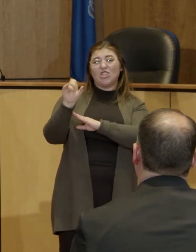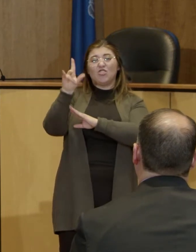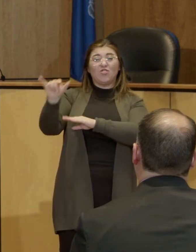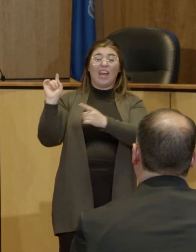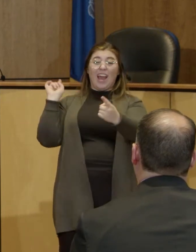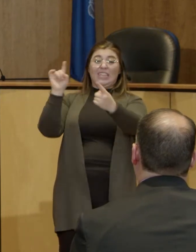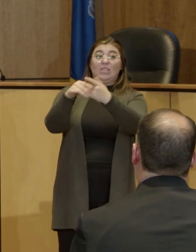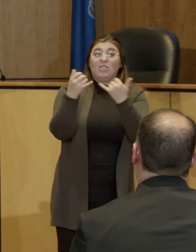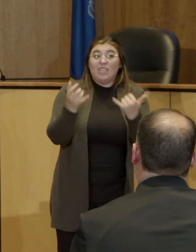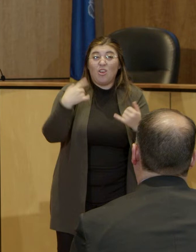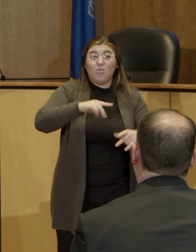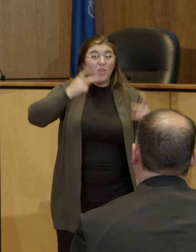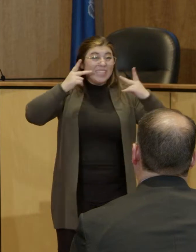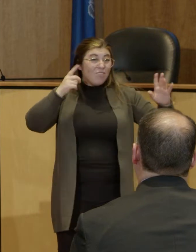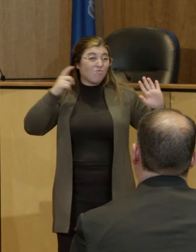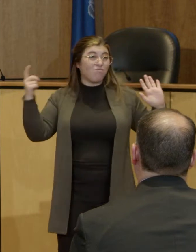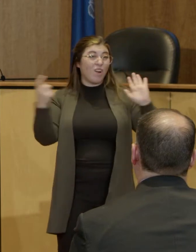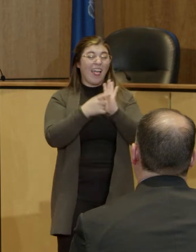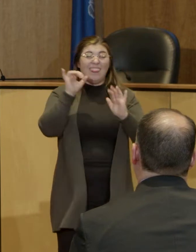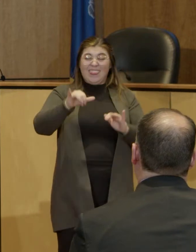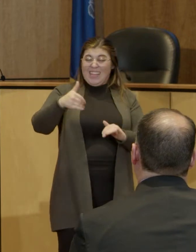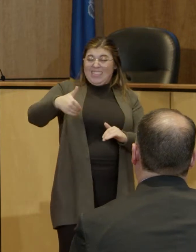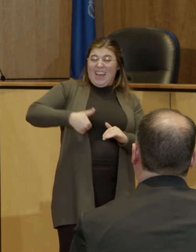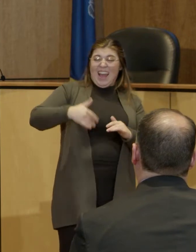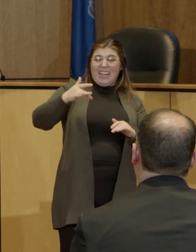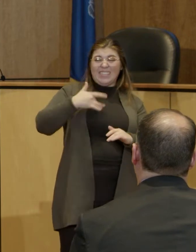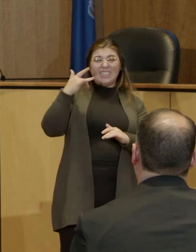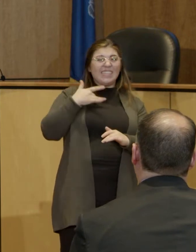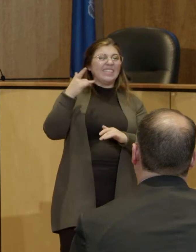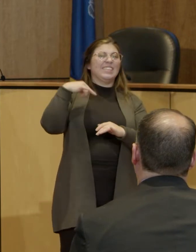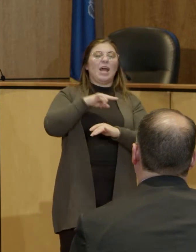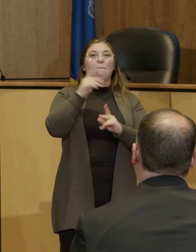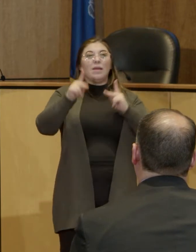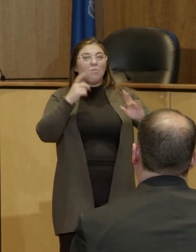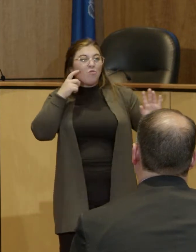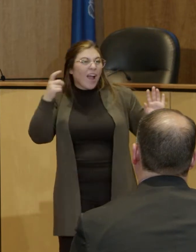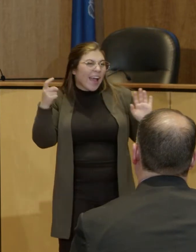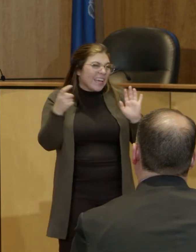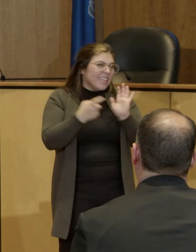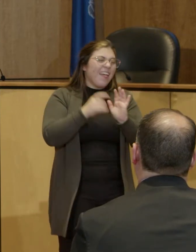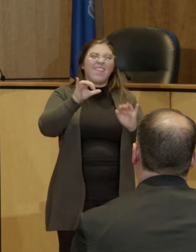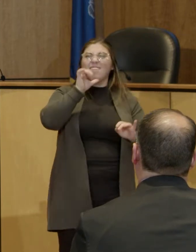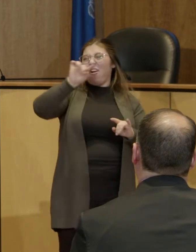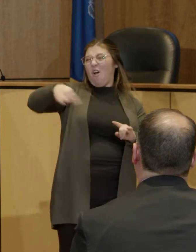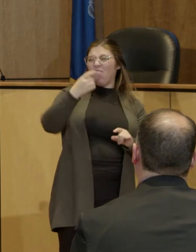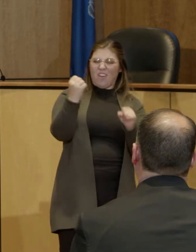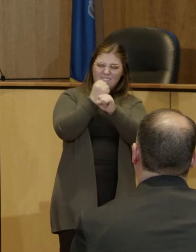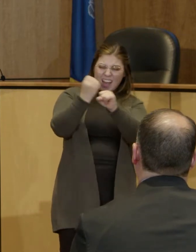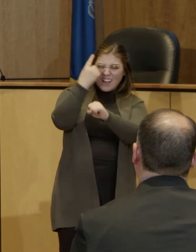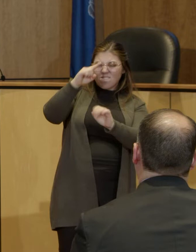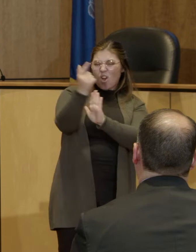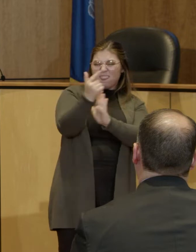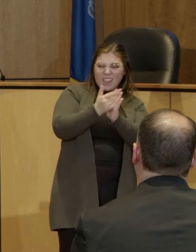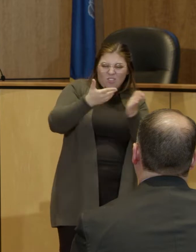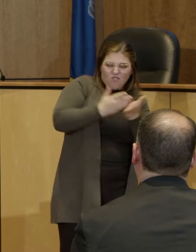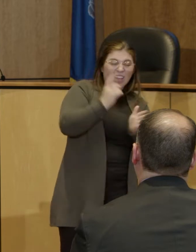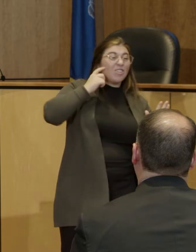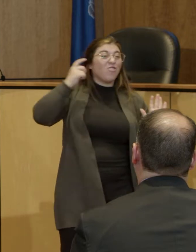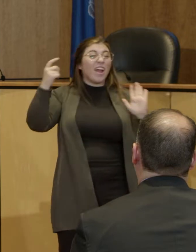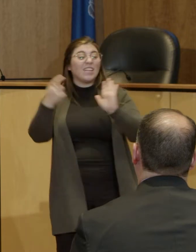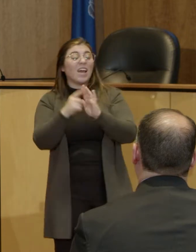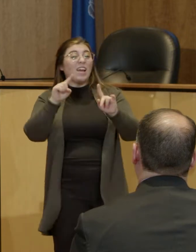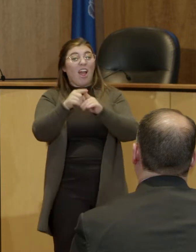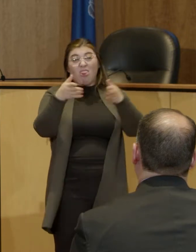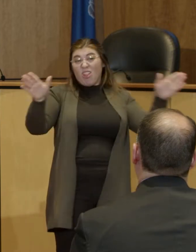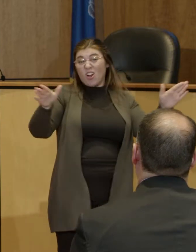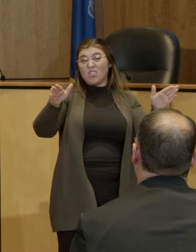into today, that this essence of people recognizing that not only are they fighting for legal rights and recognition in